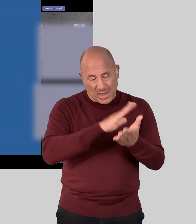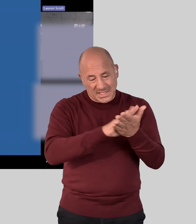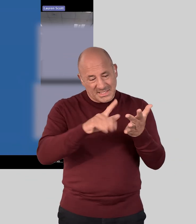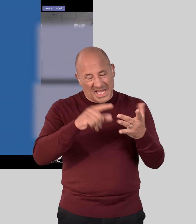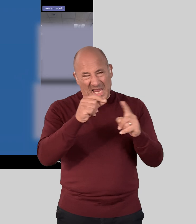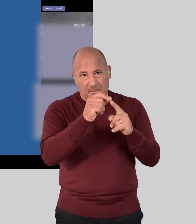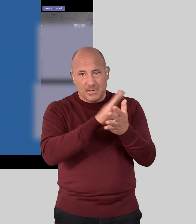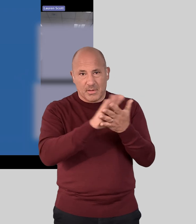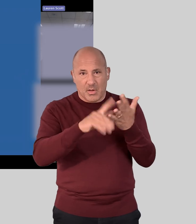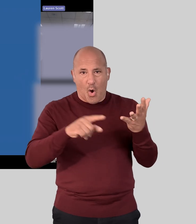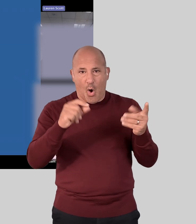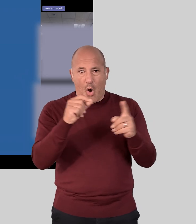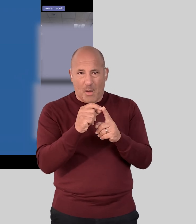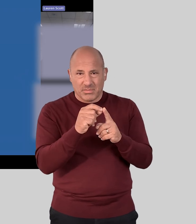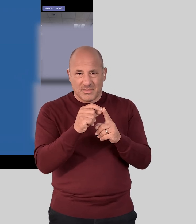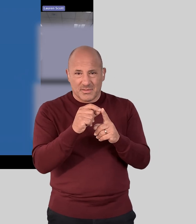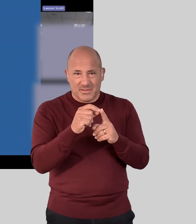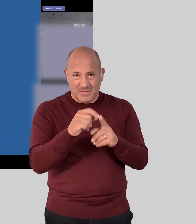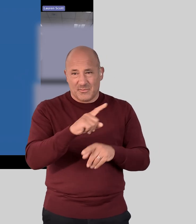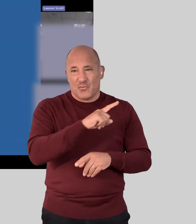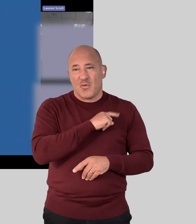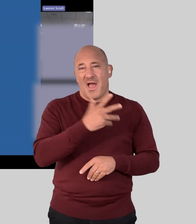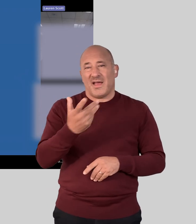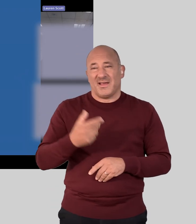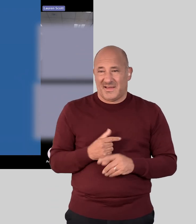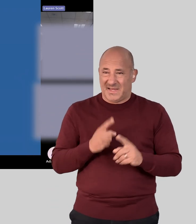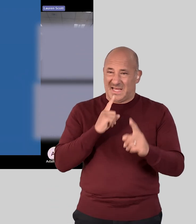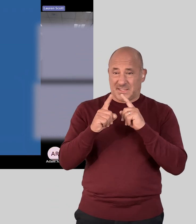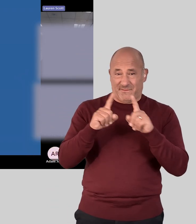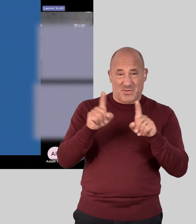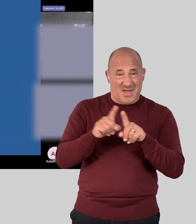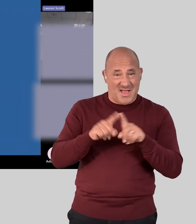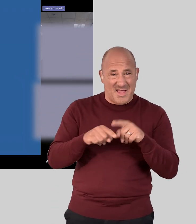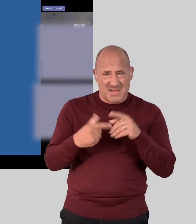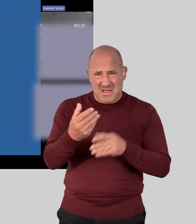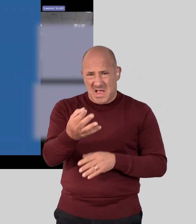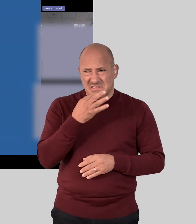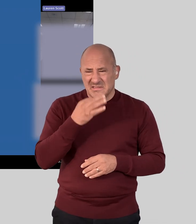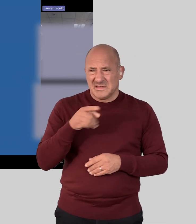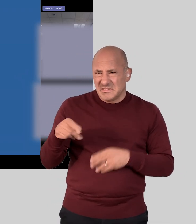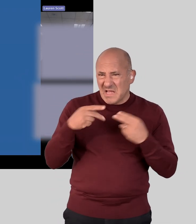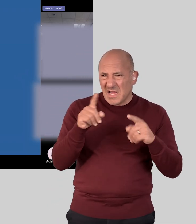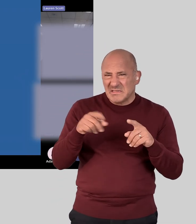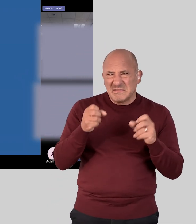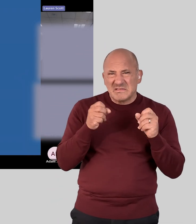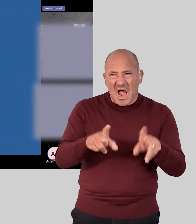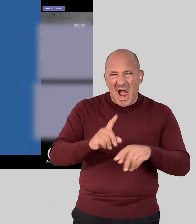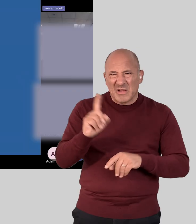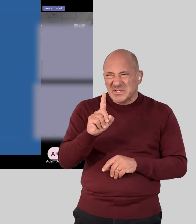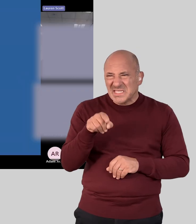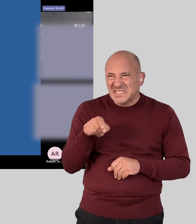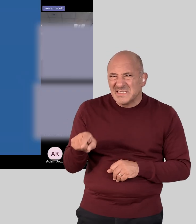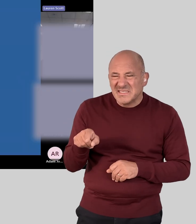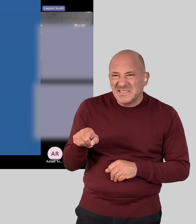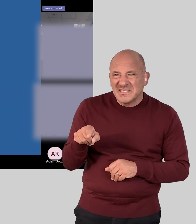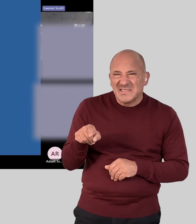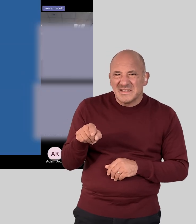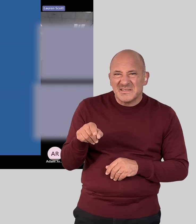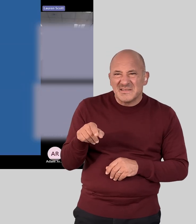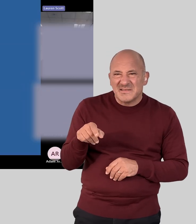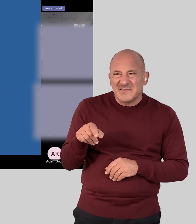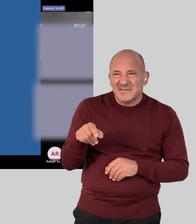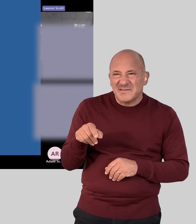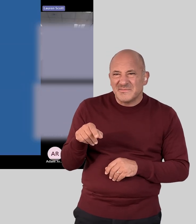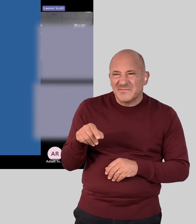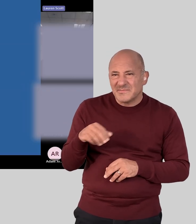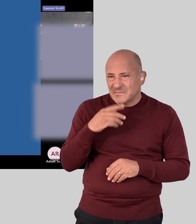the reason it's called hip hop, because in an interview like this one, the people asked what style of dance was that I